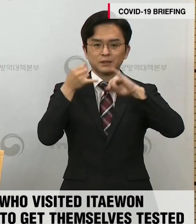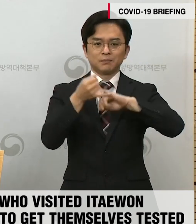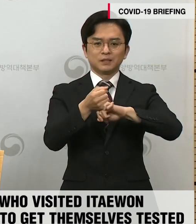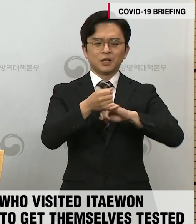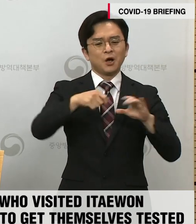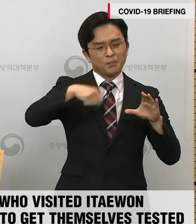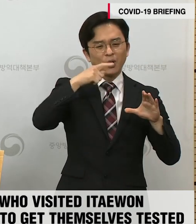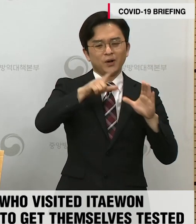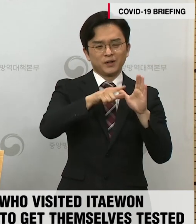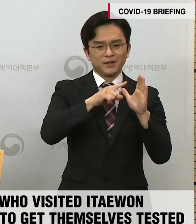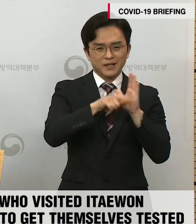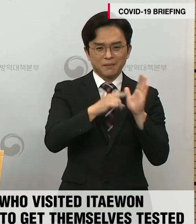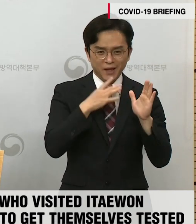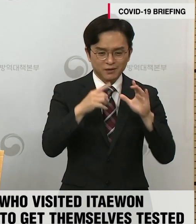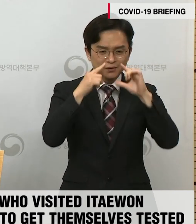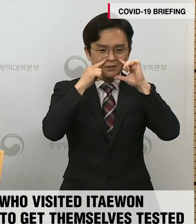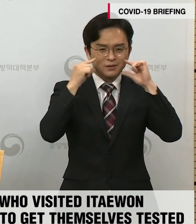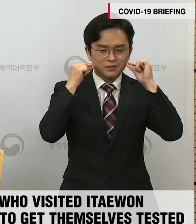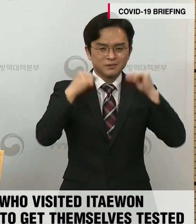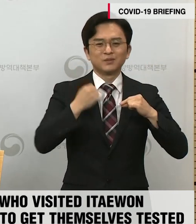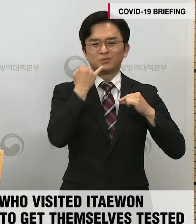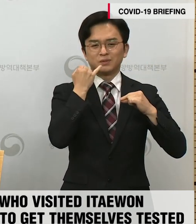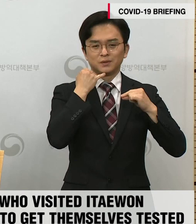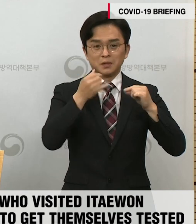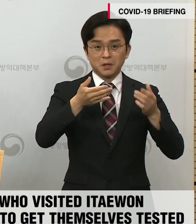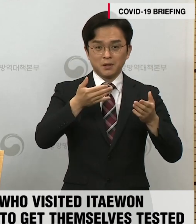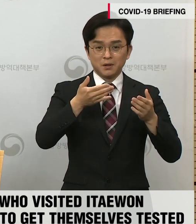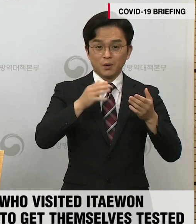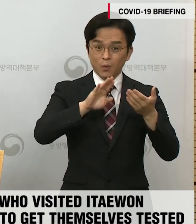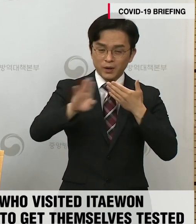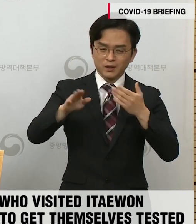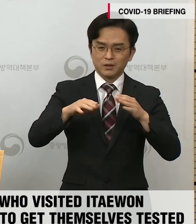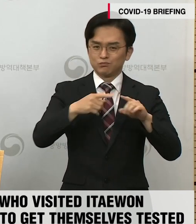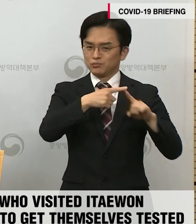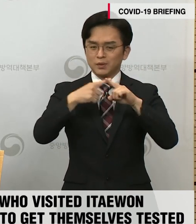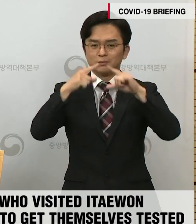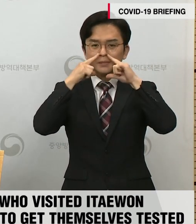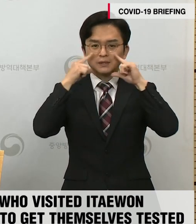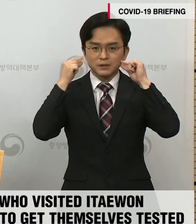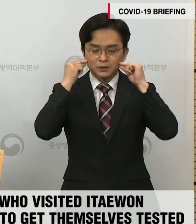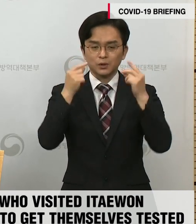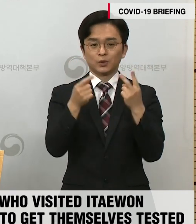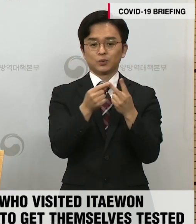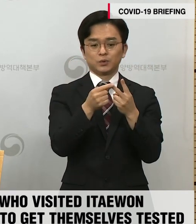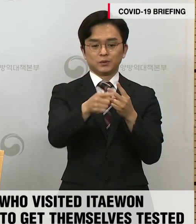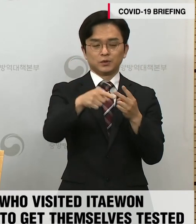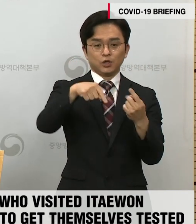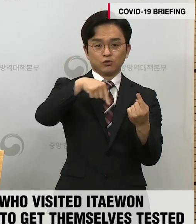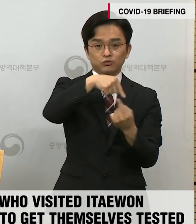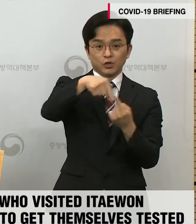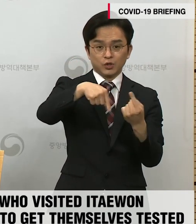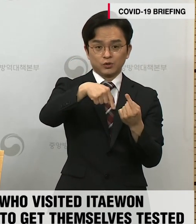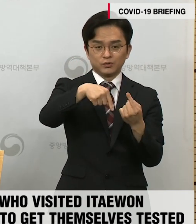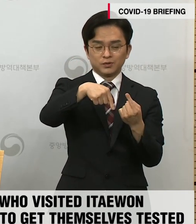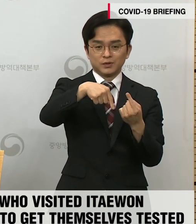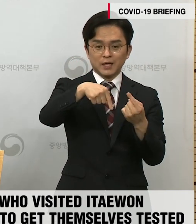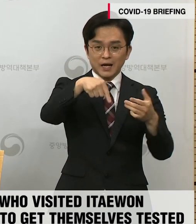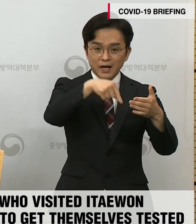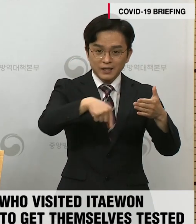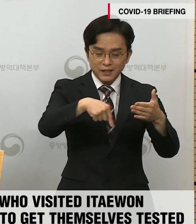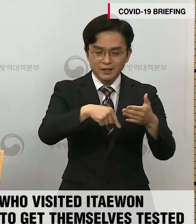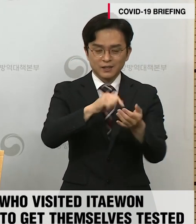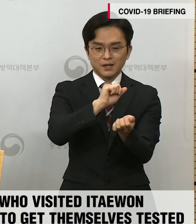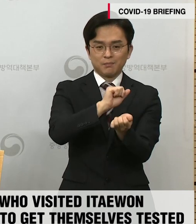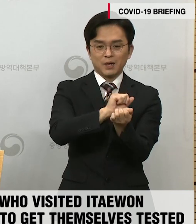take all of the visitors to wear their masks when they are inside these facilities. And they also need to designate